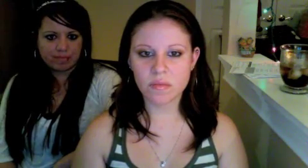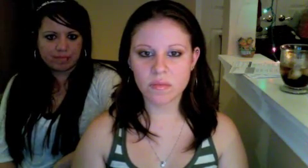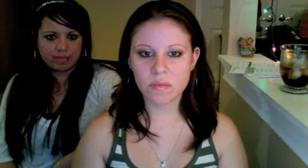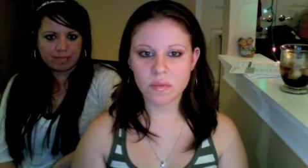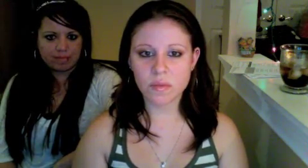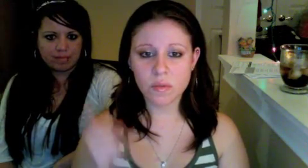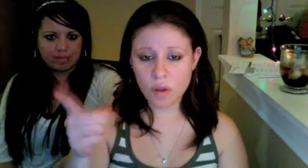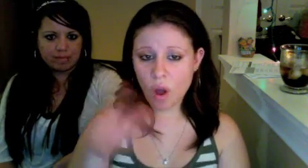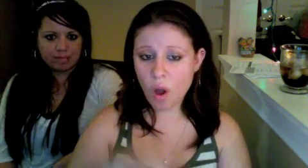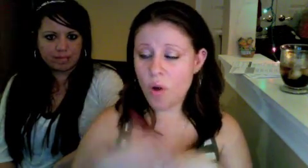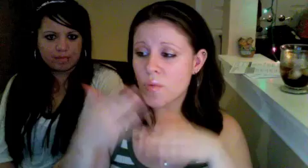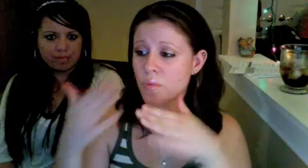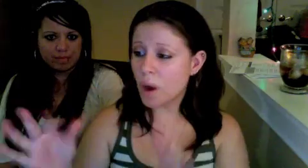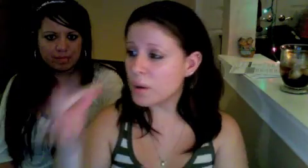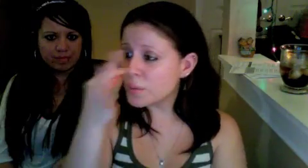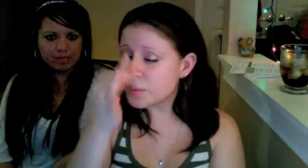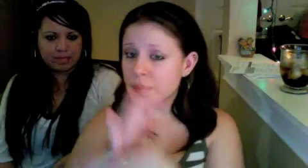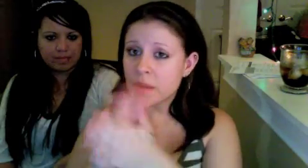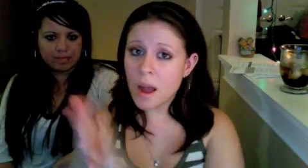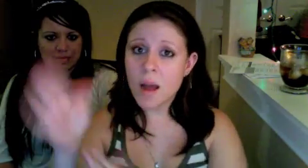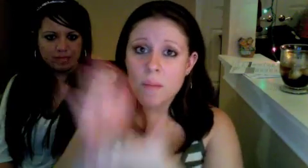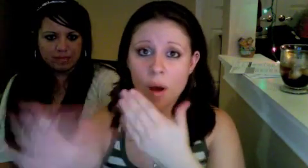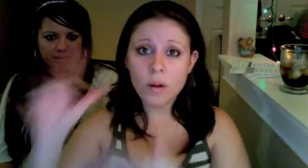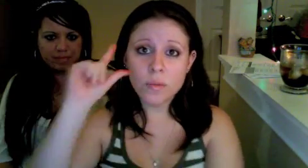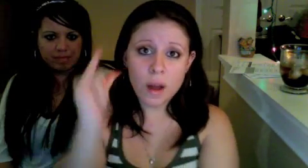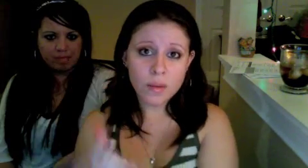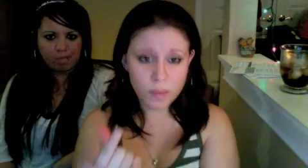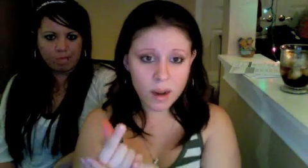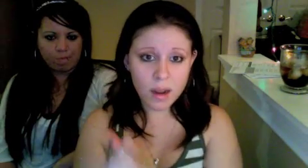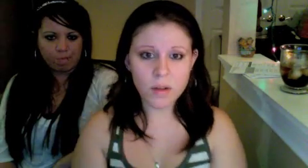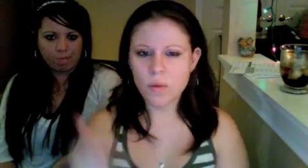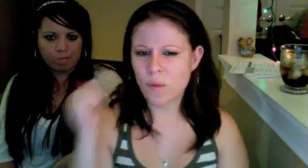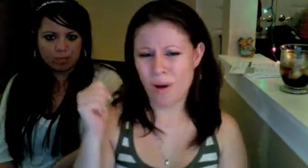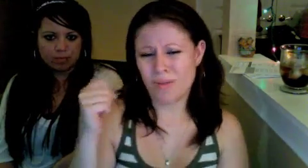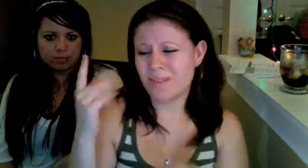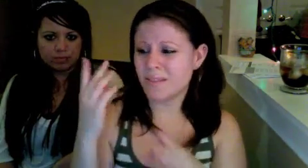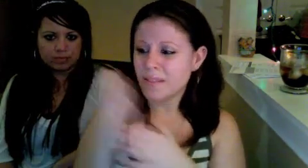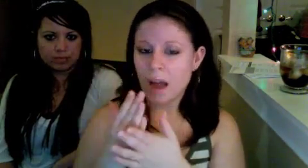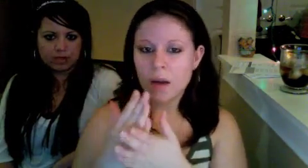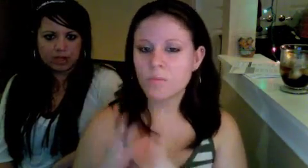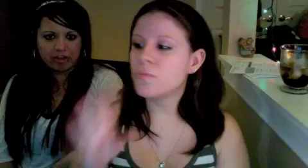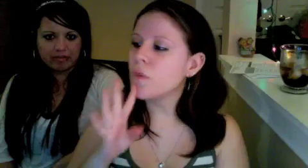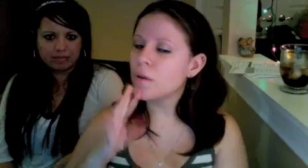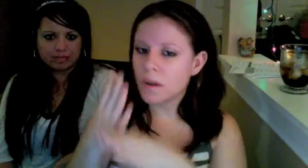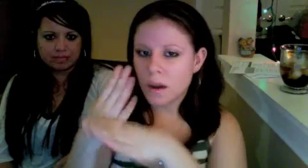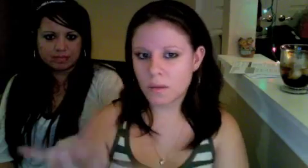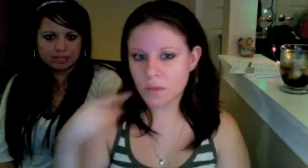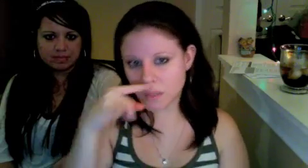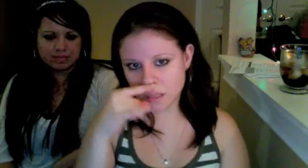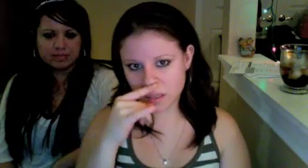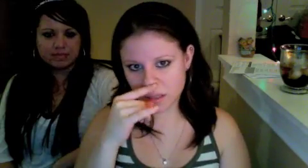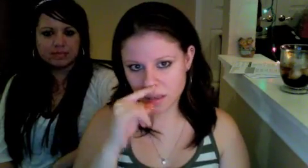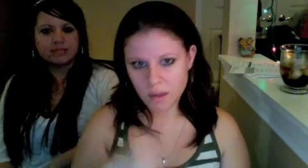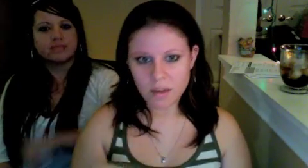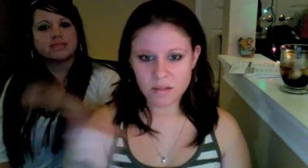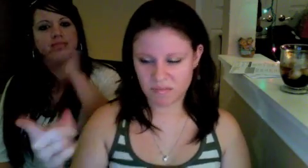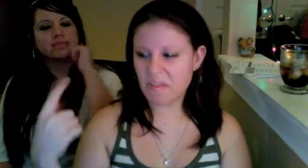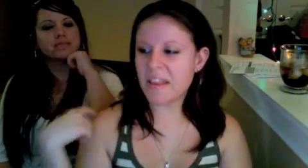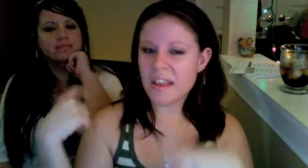Her way to becoming a college graduate. Wouldn't even stop to talk to the average kid. The type of Latina I'd sit and contemplate